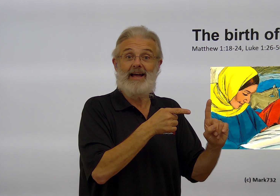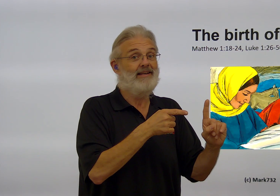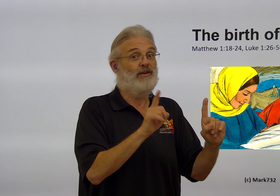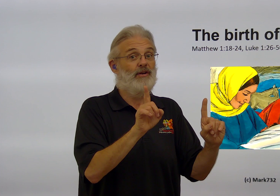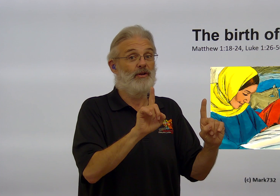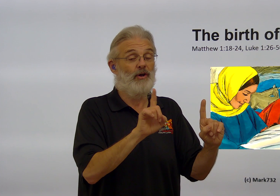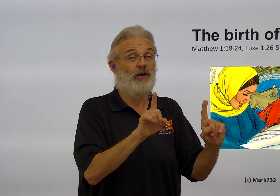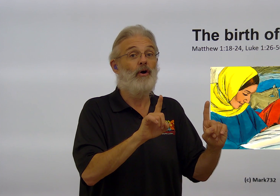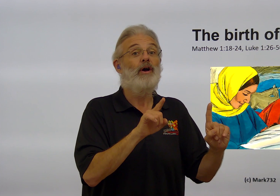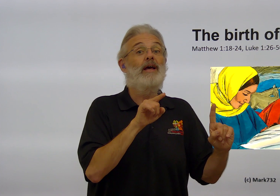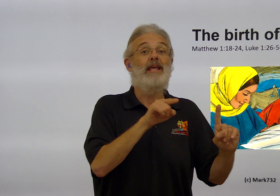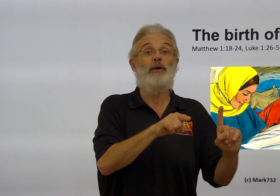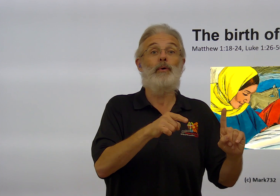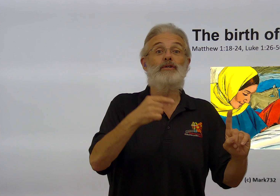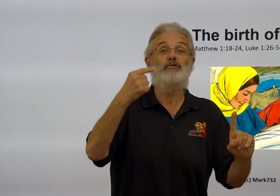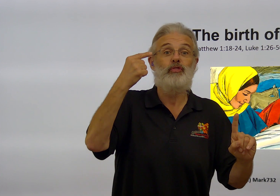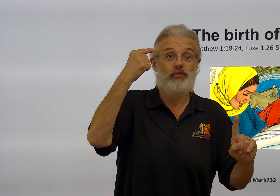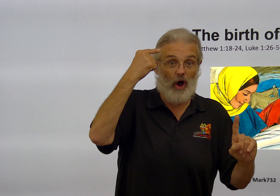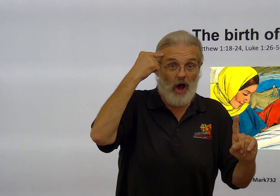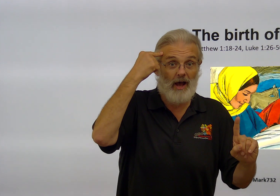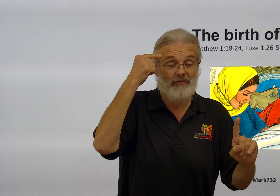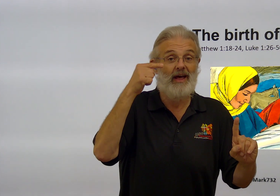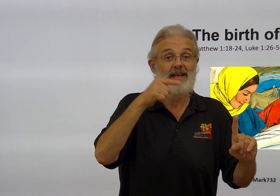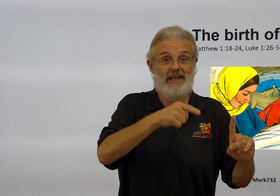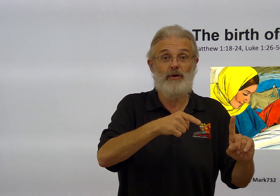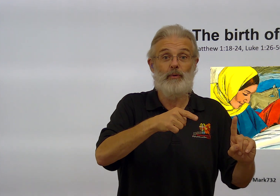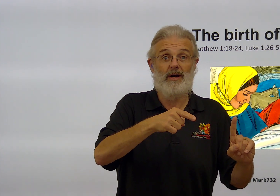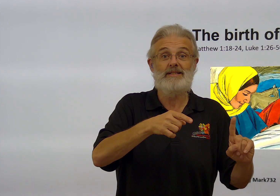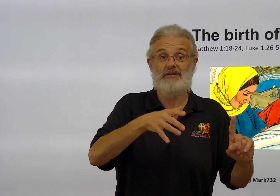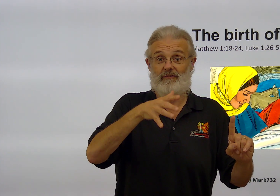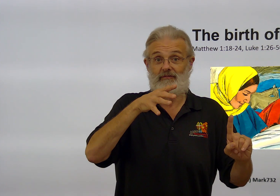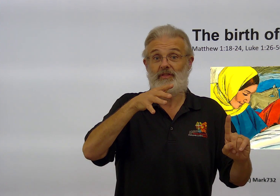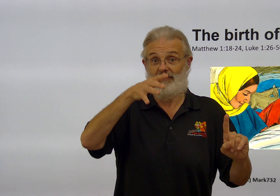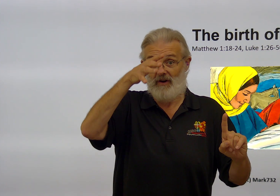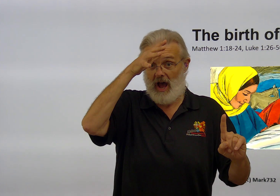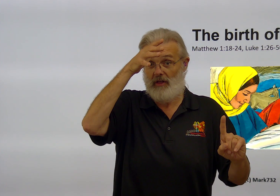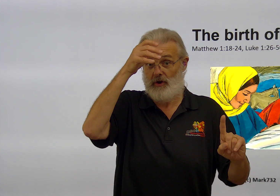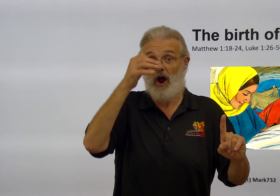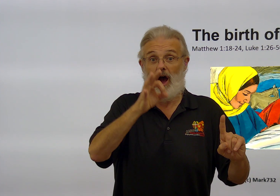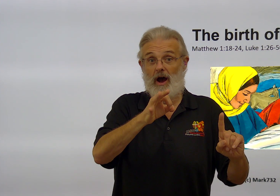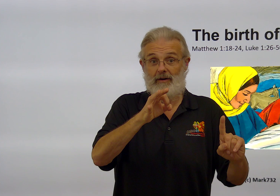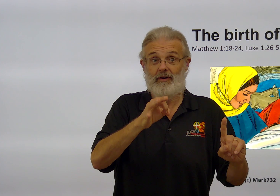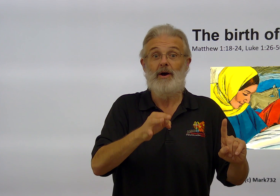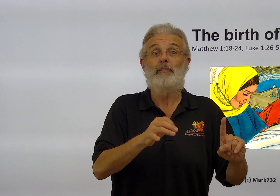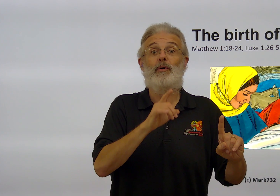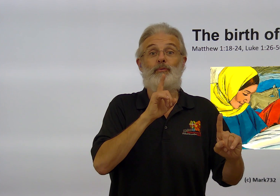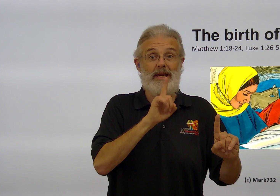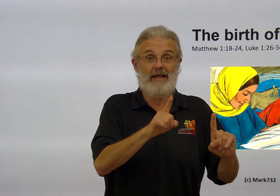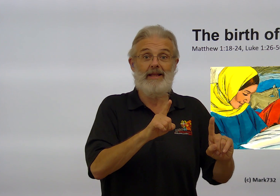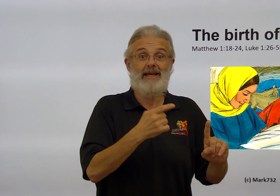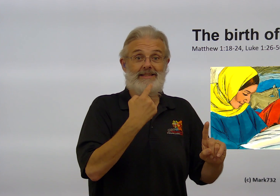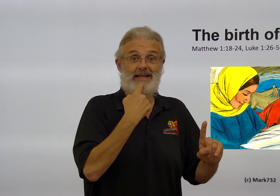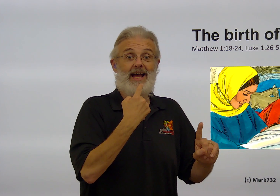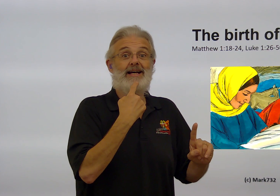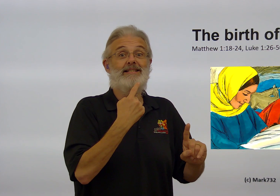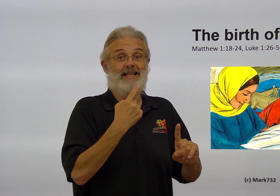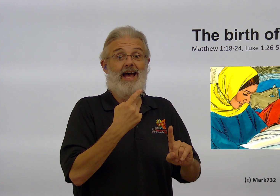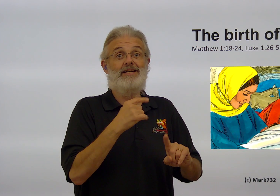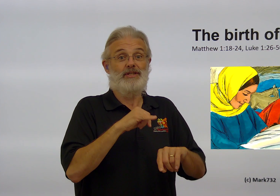no, no, no, no. He was thought that he was the father of, but really it says that